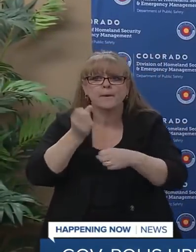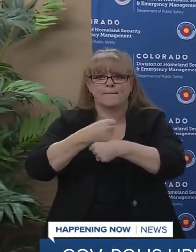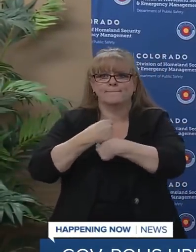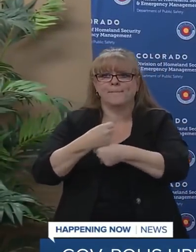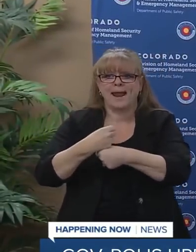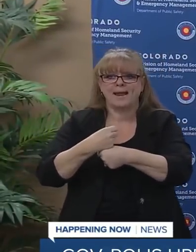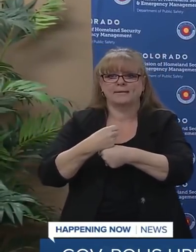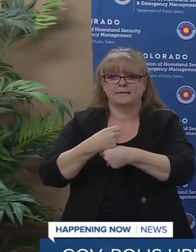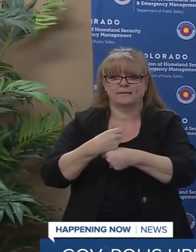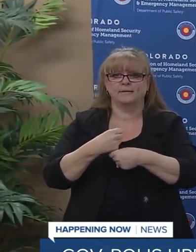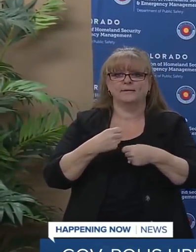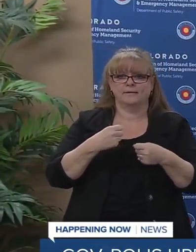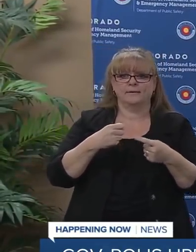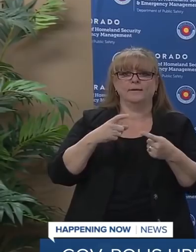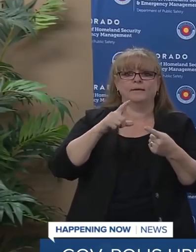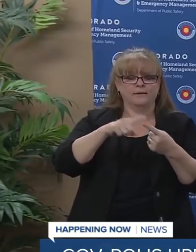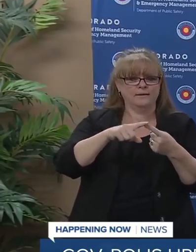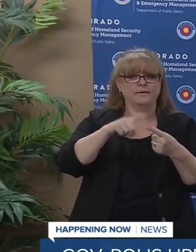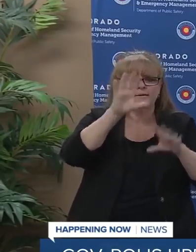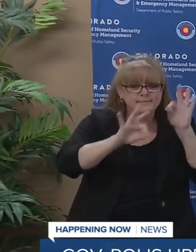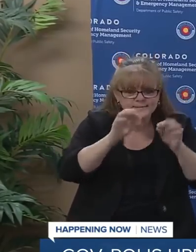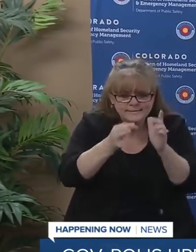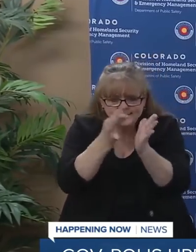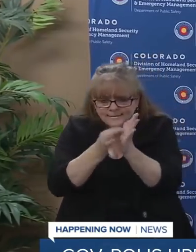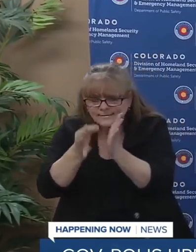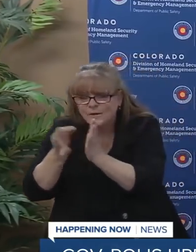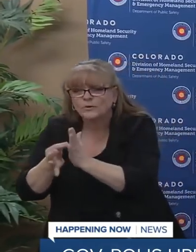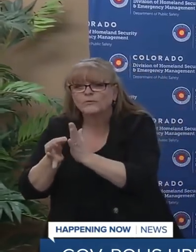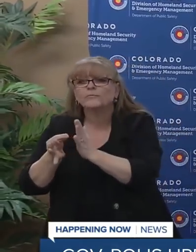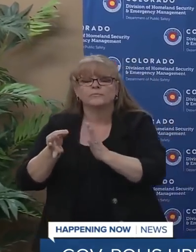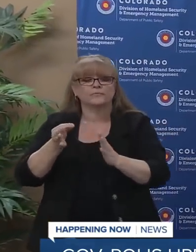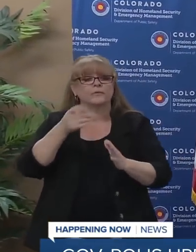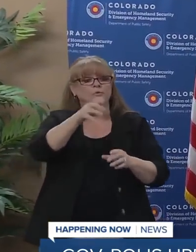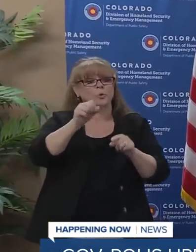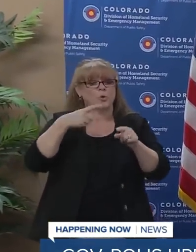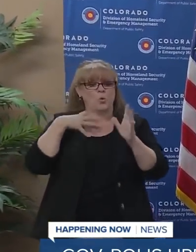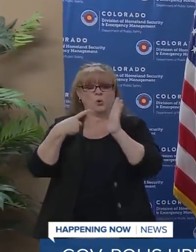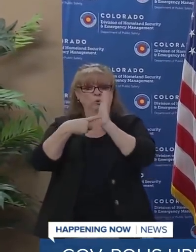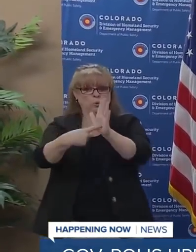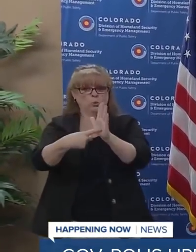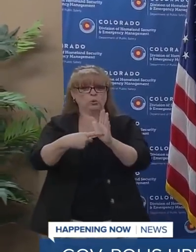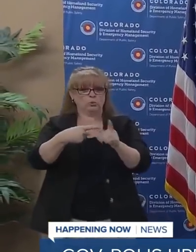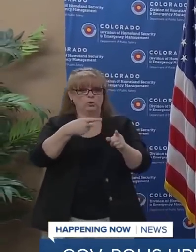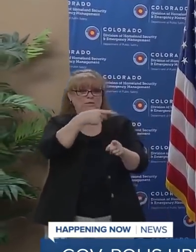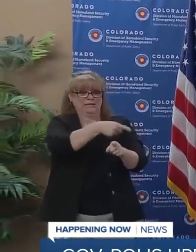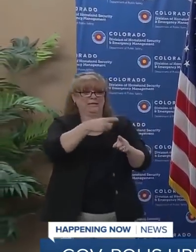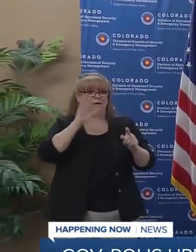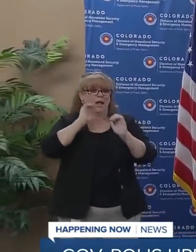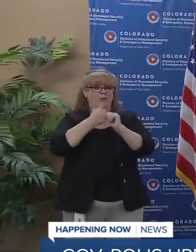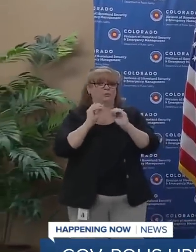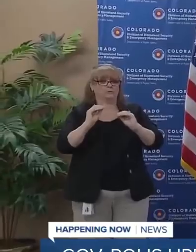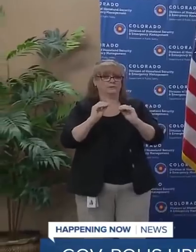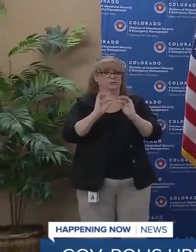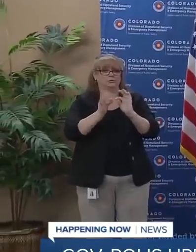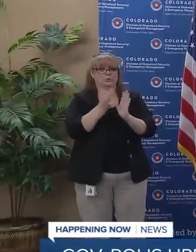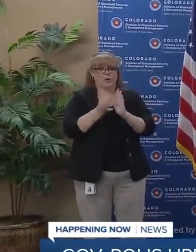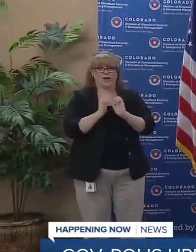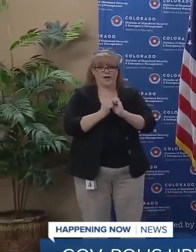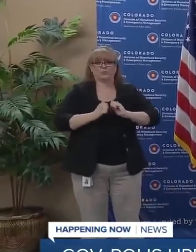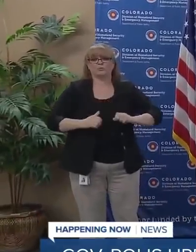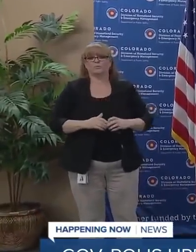about this. But I wanna challenge everybody. Of course, we're asking folks when folks need to know that